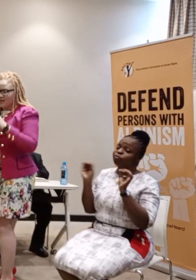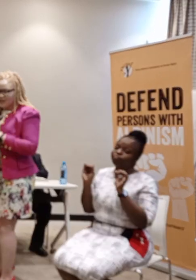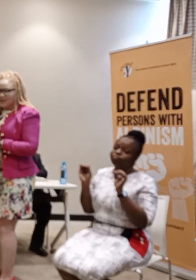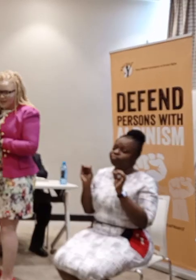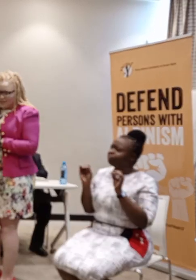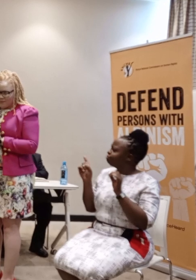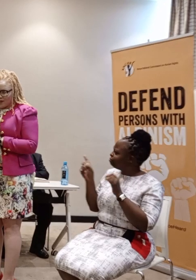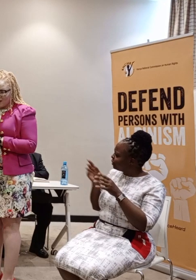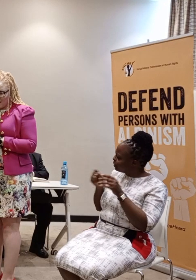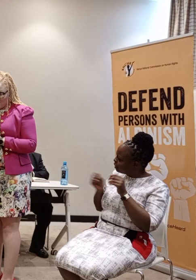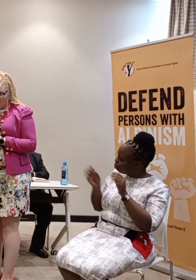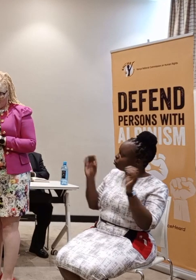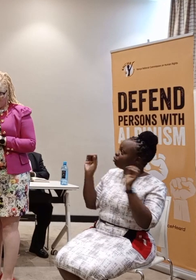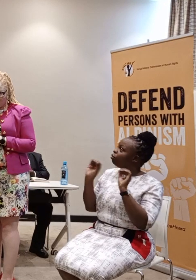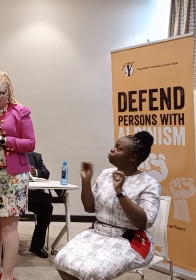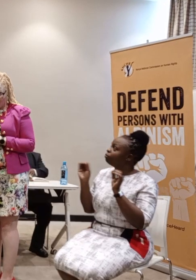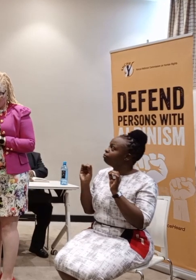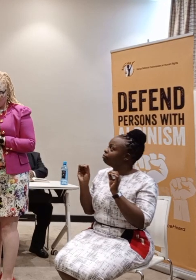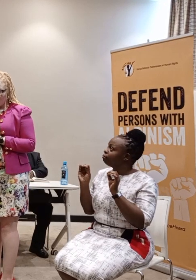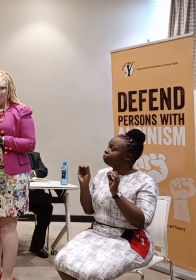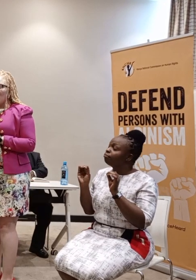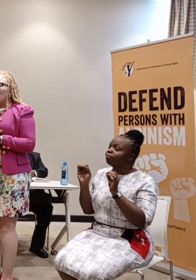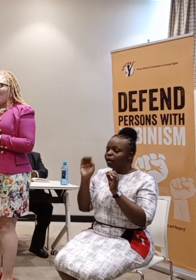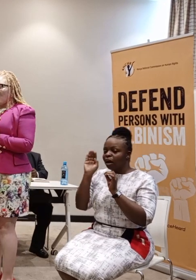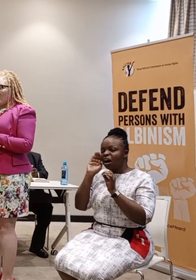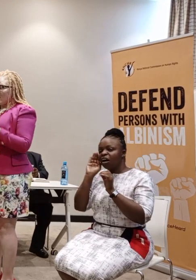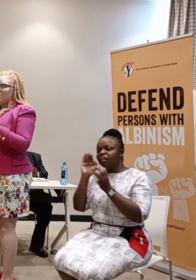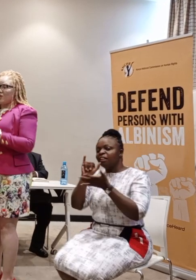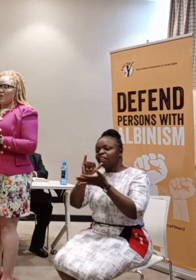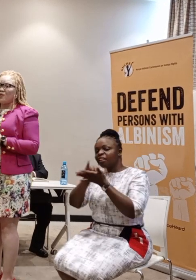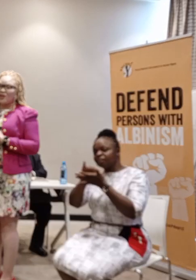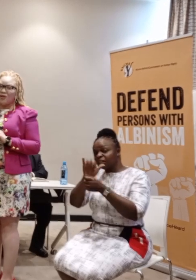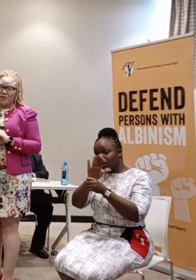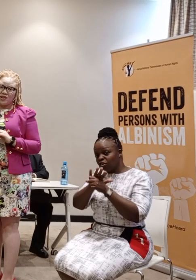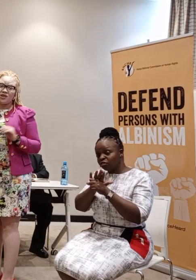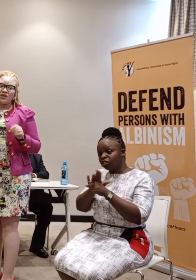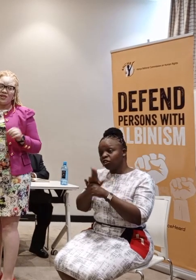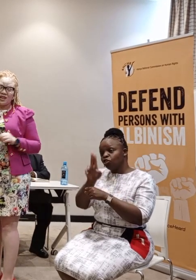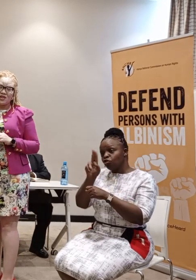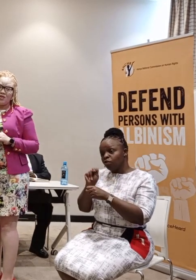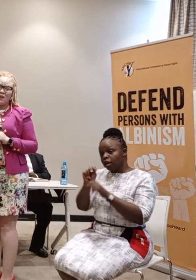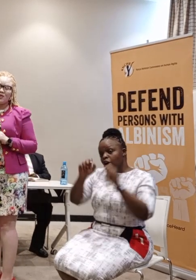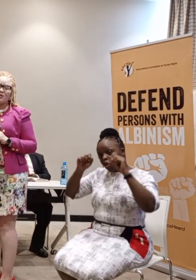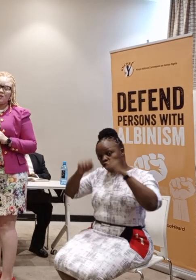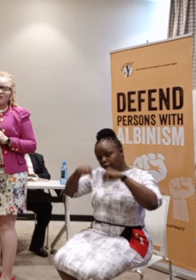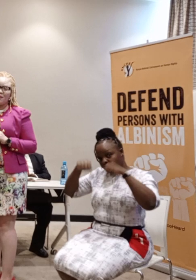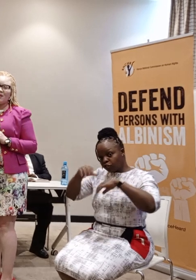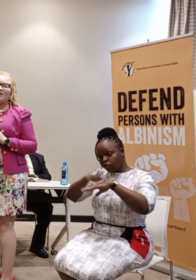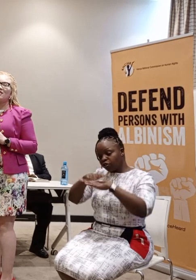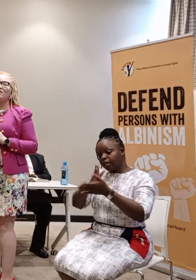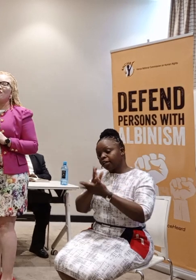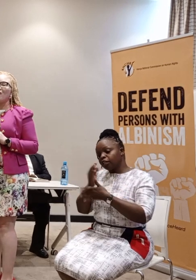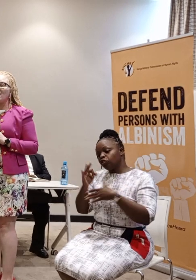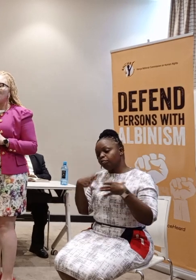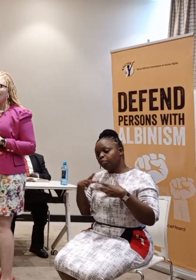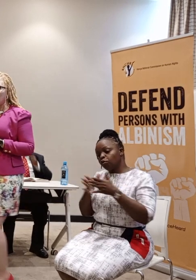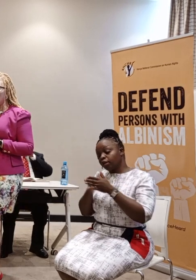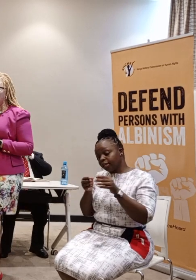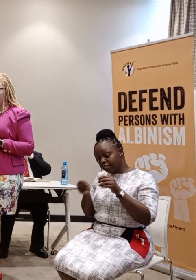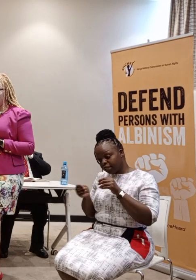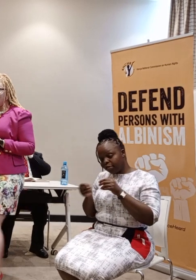Yeah. Mmesikia hiyo maneno sana? The convention, the UN Convention on the Rights of Persons with Disabilities